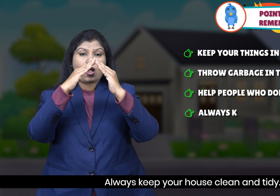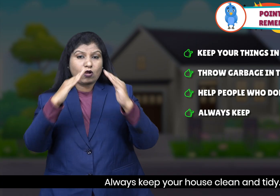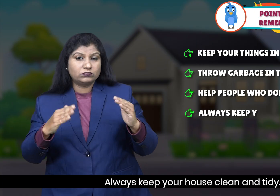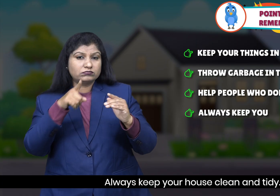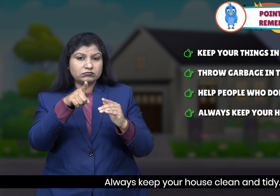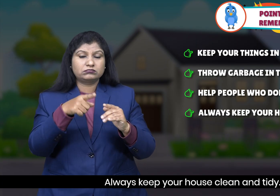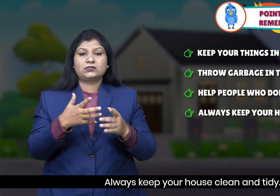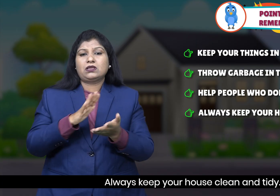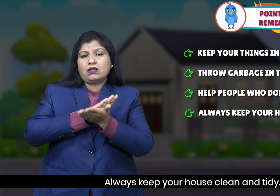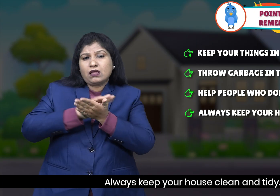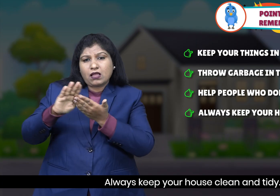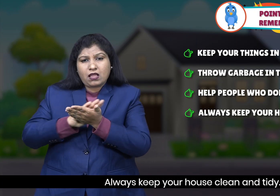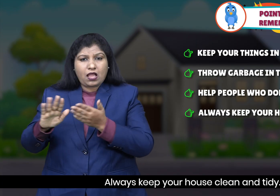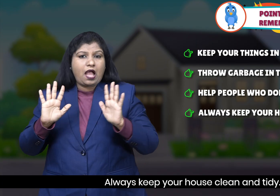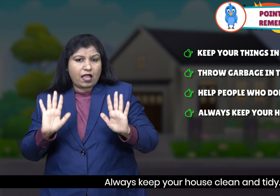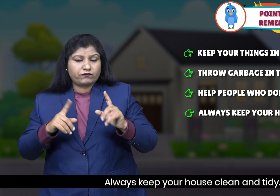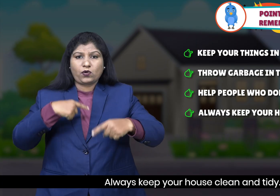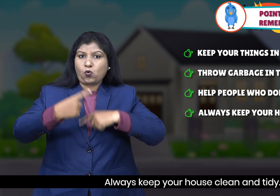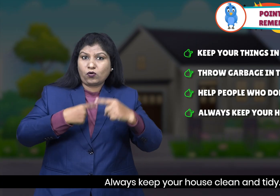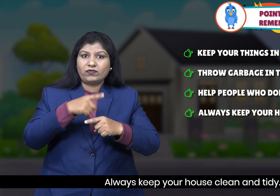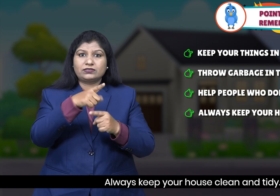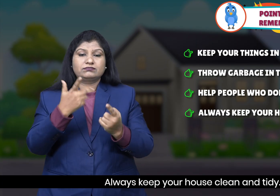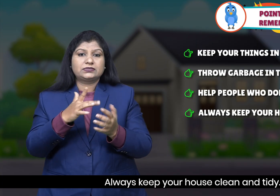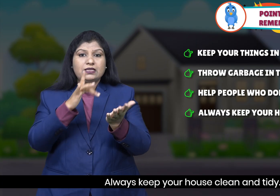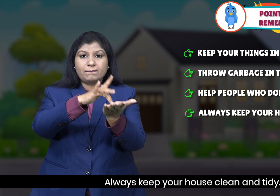Always keep your house clean and tidy.